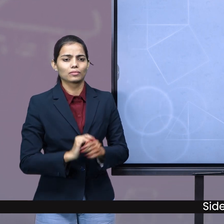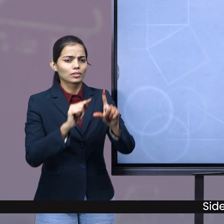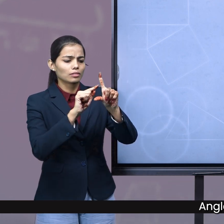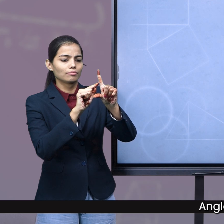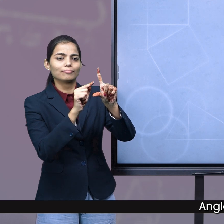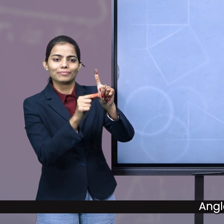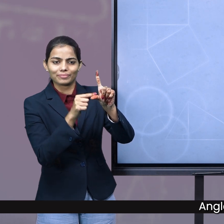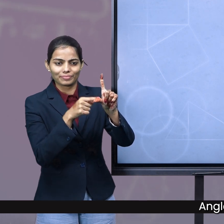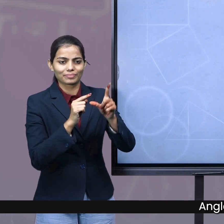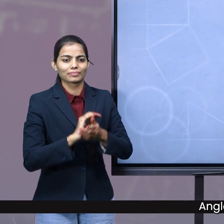angles,